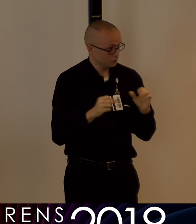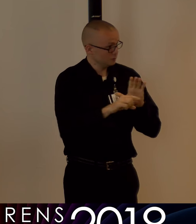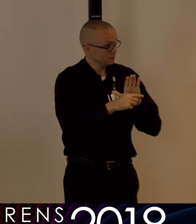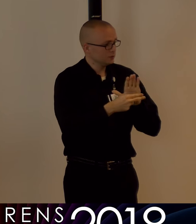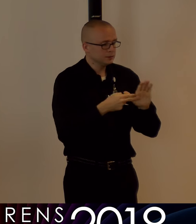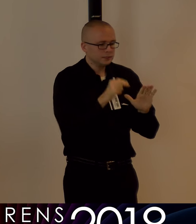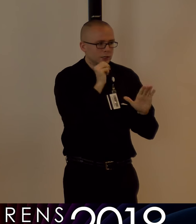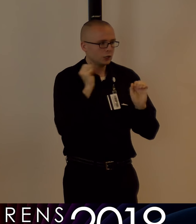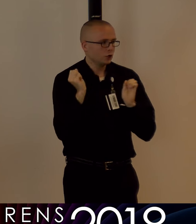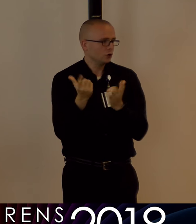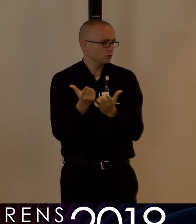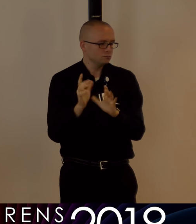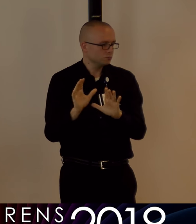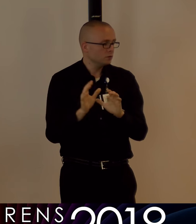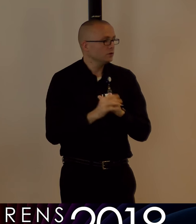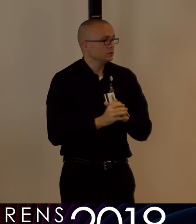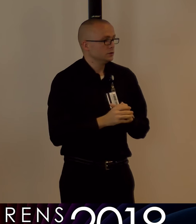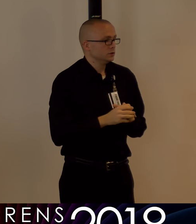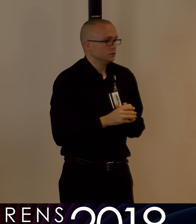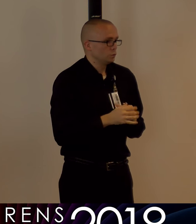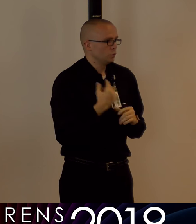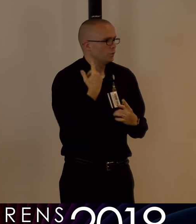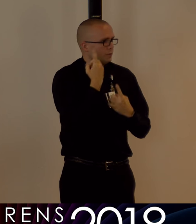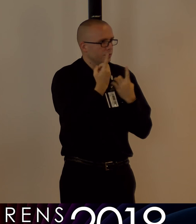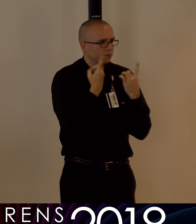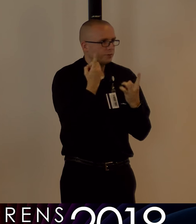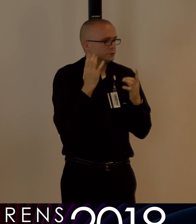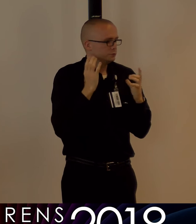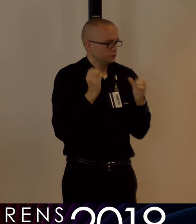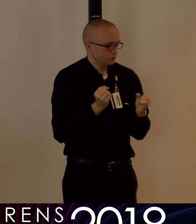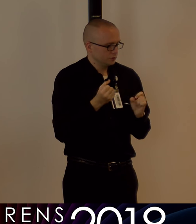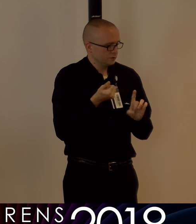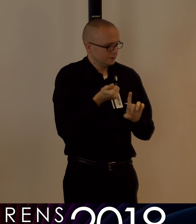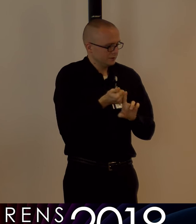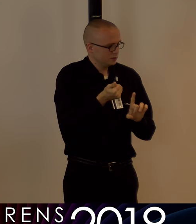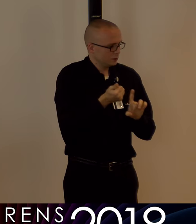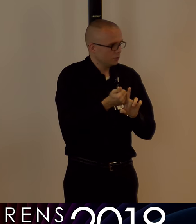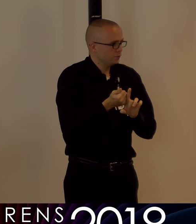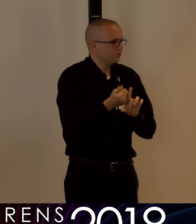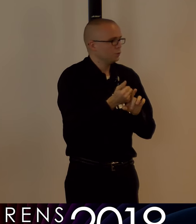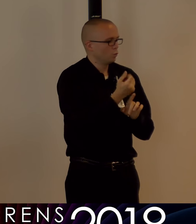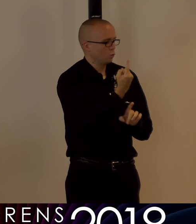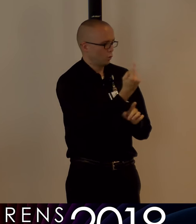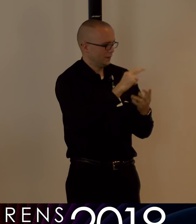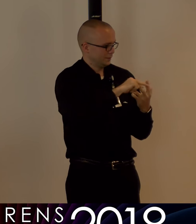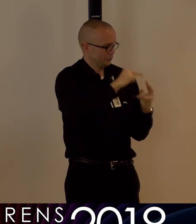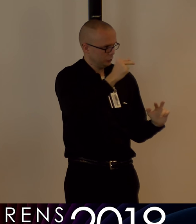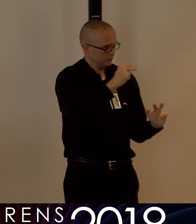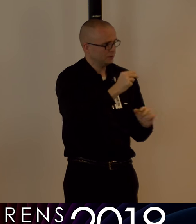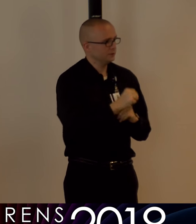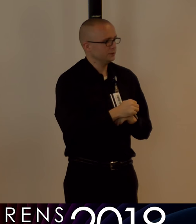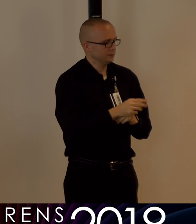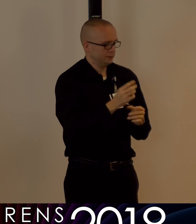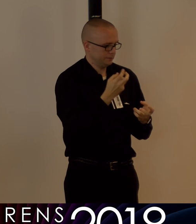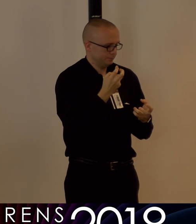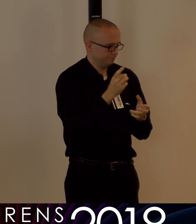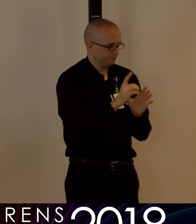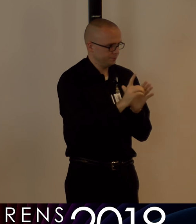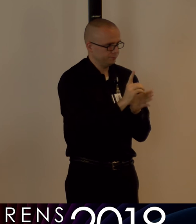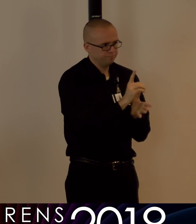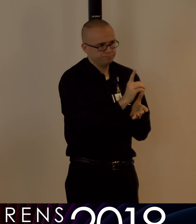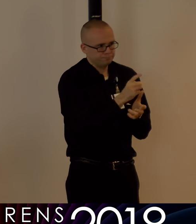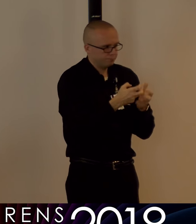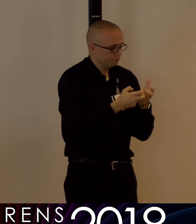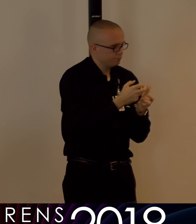not everybody. And we do still think of CHARGE syndrome as a monogenic or single gene disorder. This